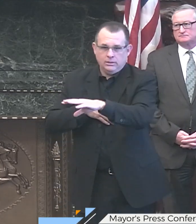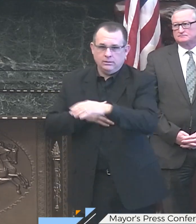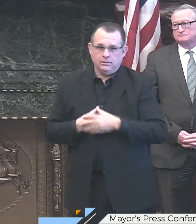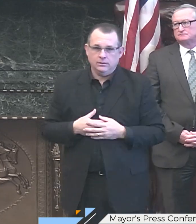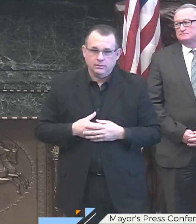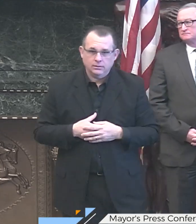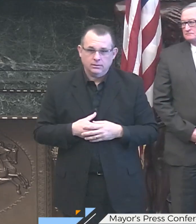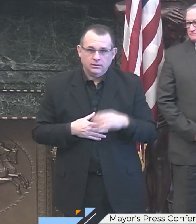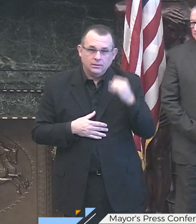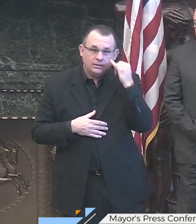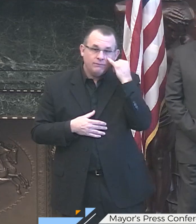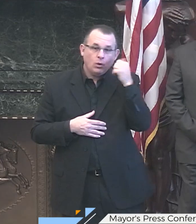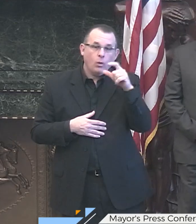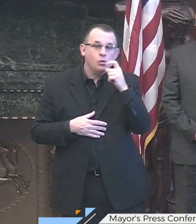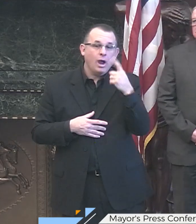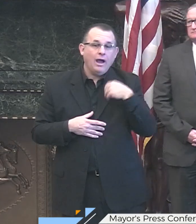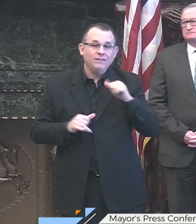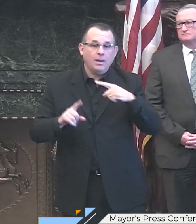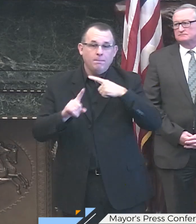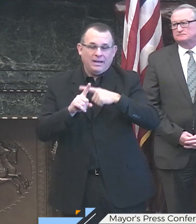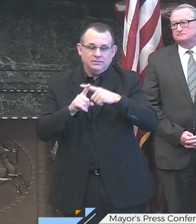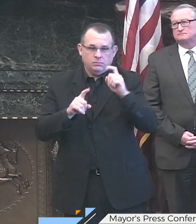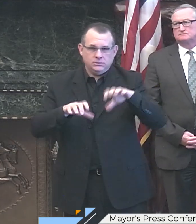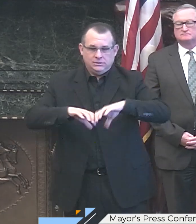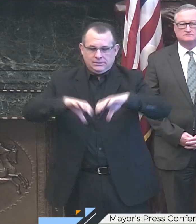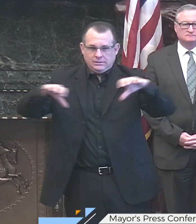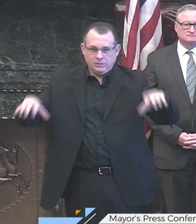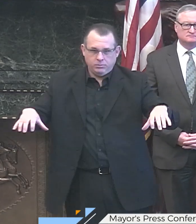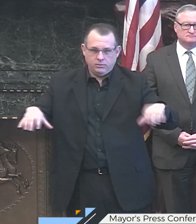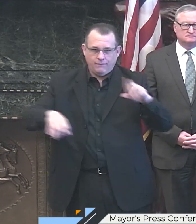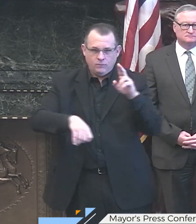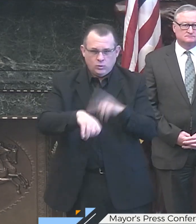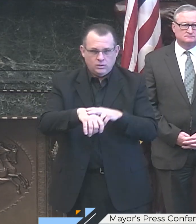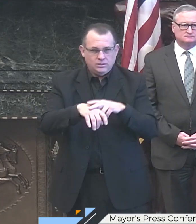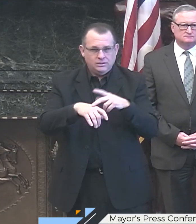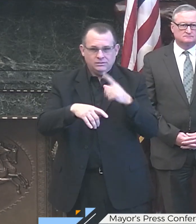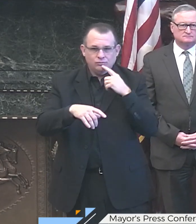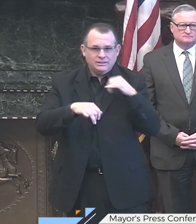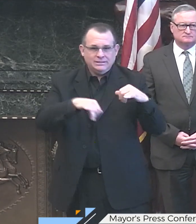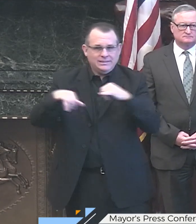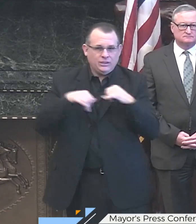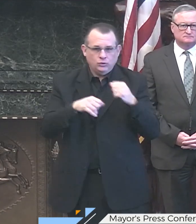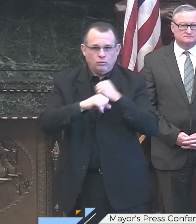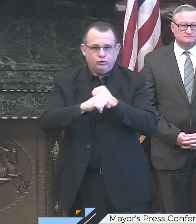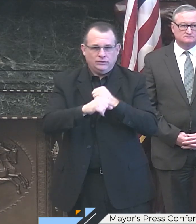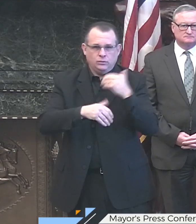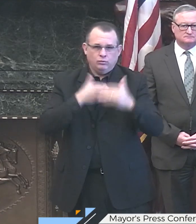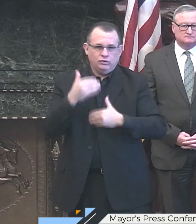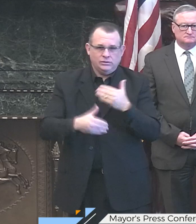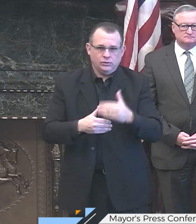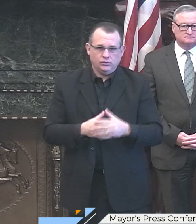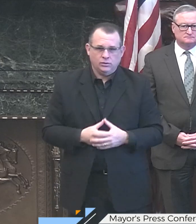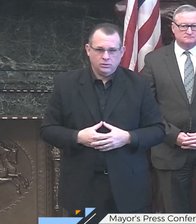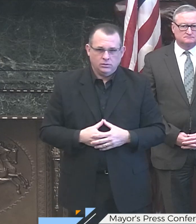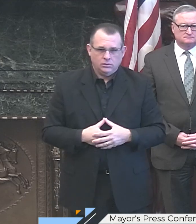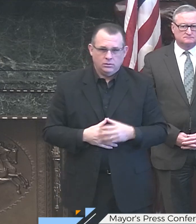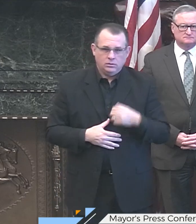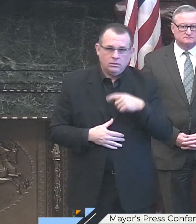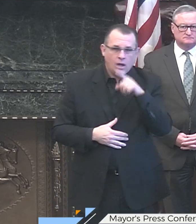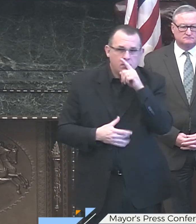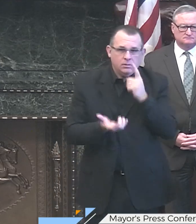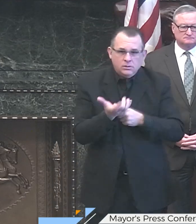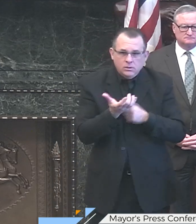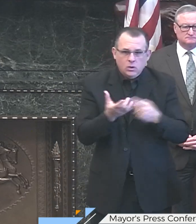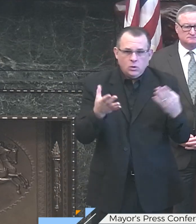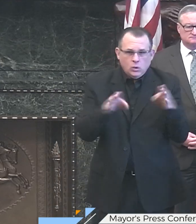other ways of reinforcing standard infection control procedures. We haven't talked about closure of nursing homes. I don't think we're